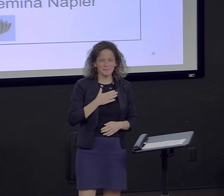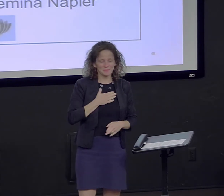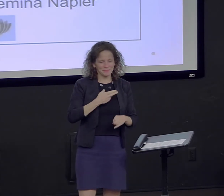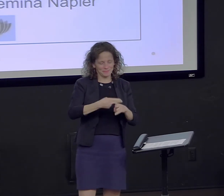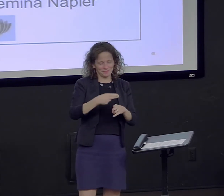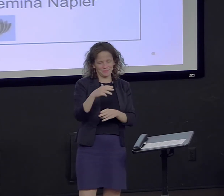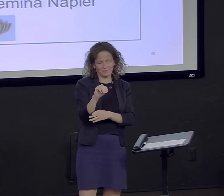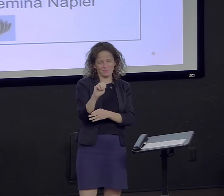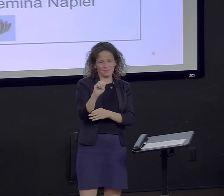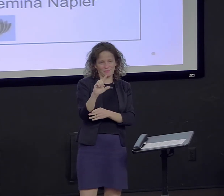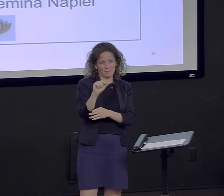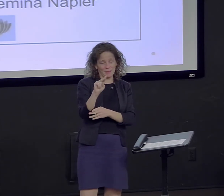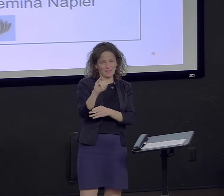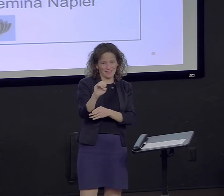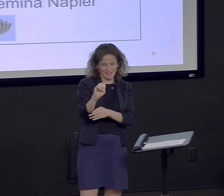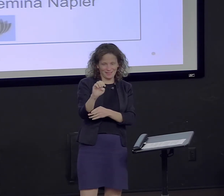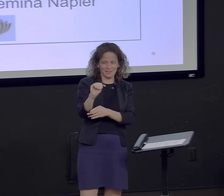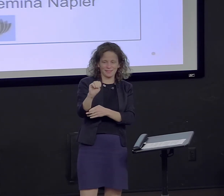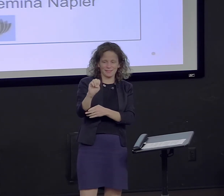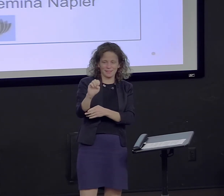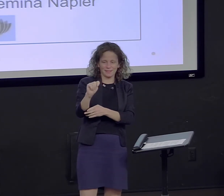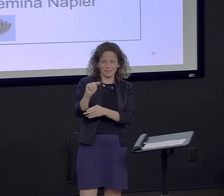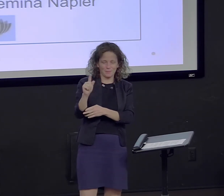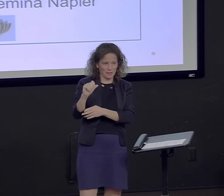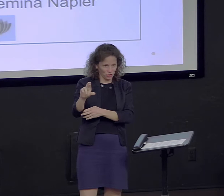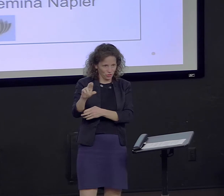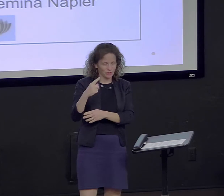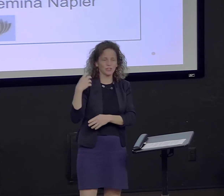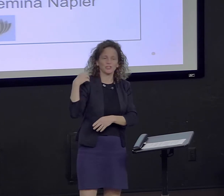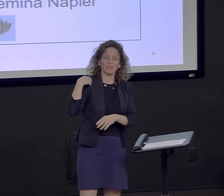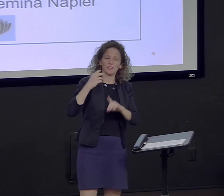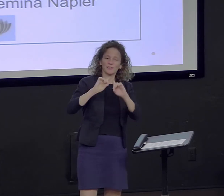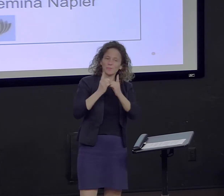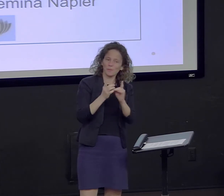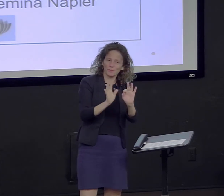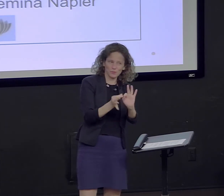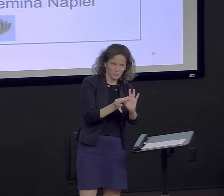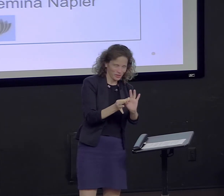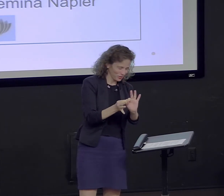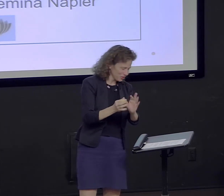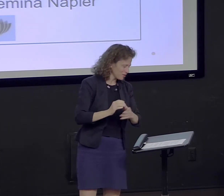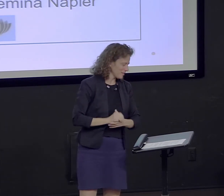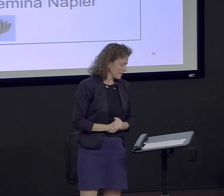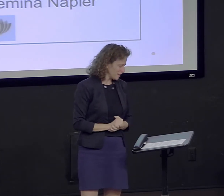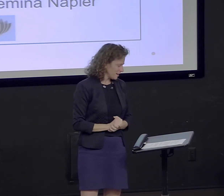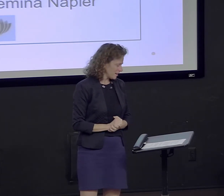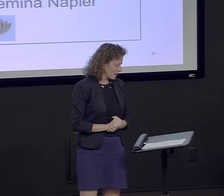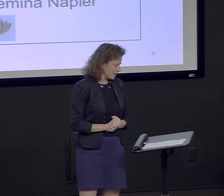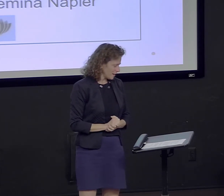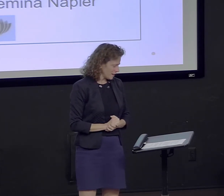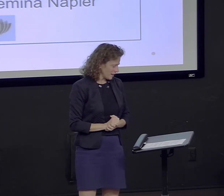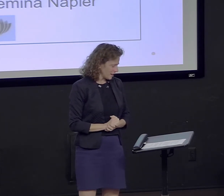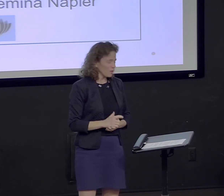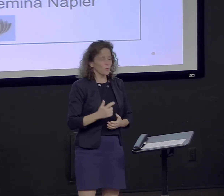Welcome. My name is Melanie Metzger, and I'm chair of the Department of Interpretation.